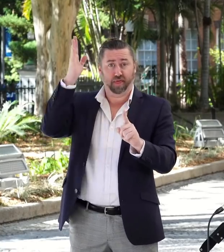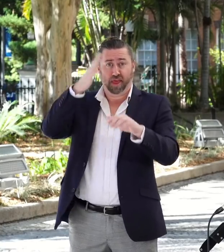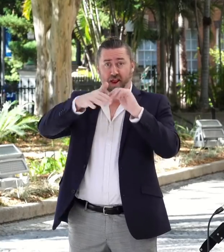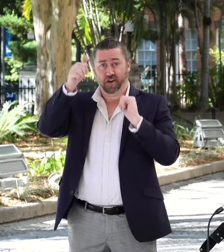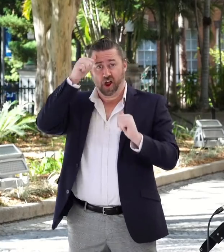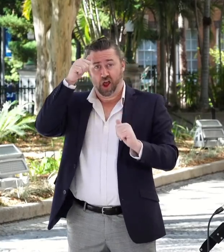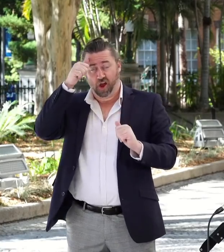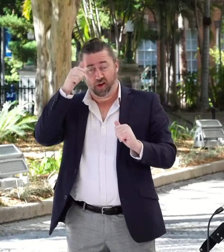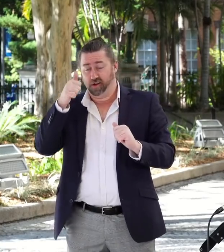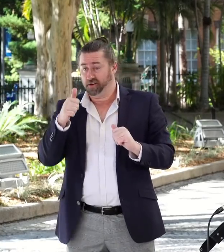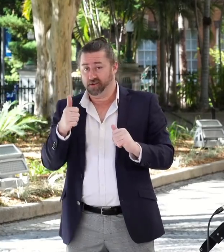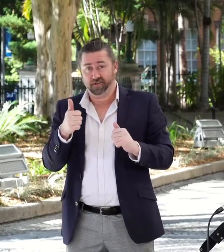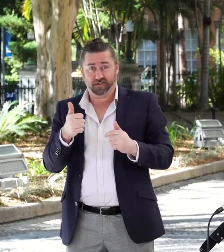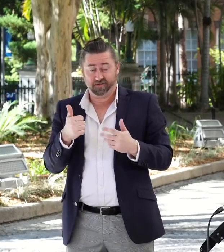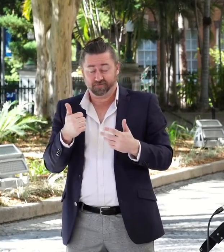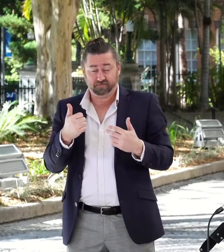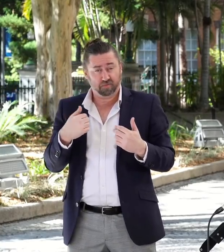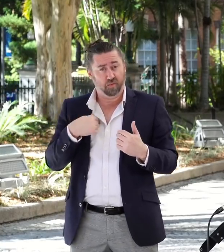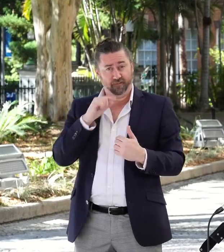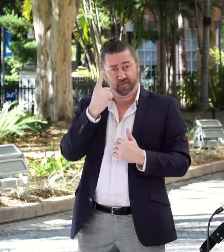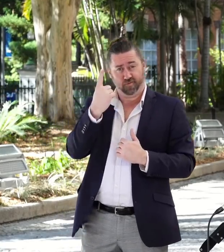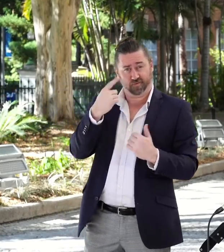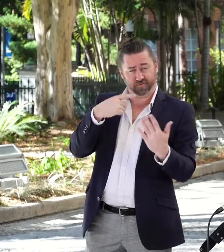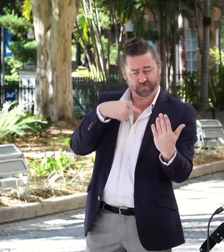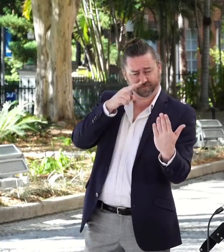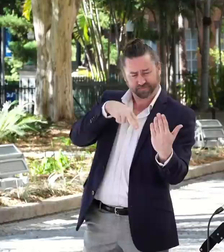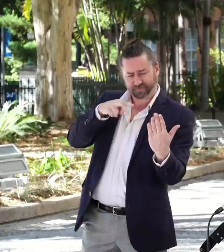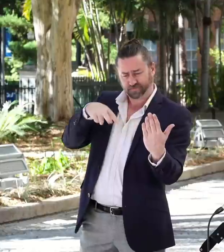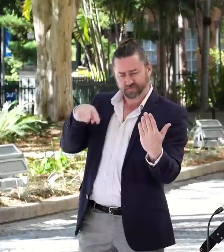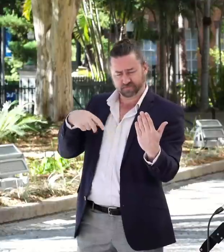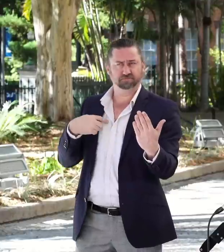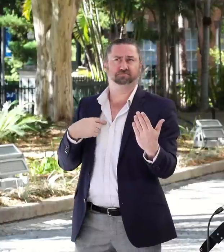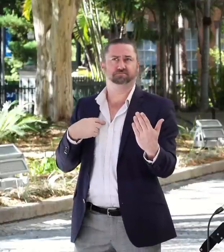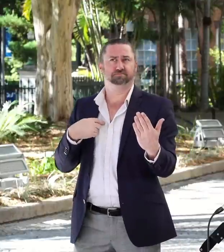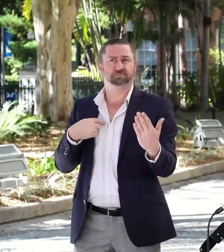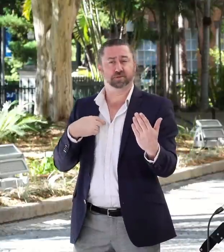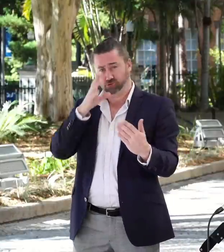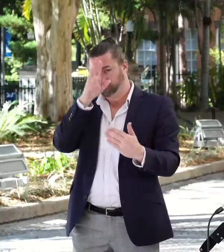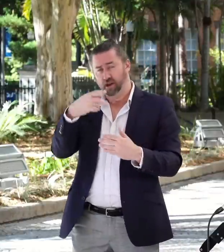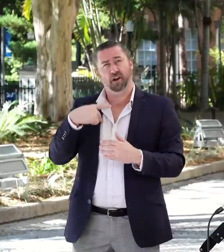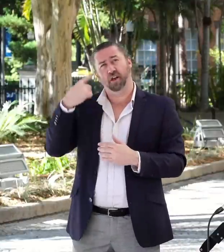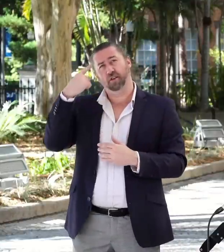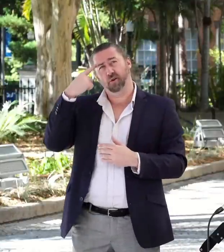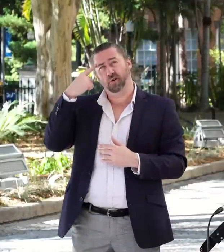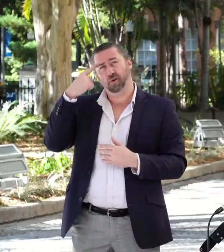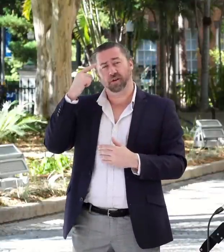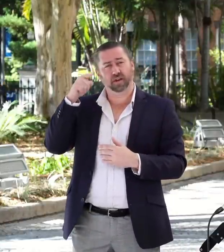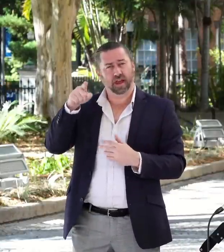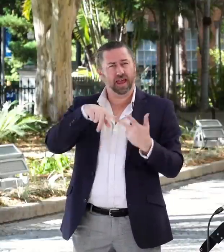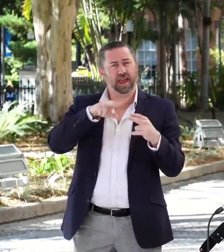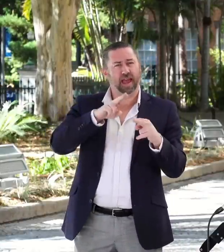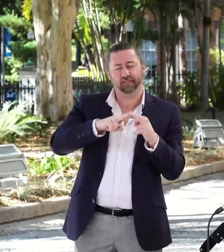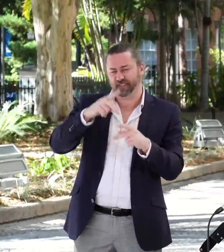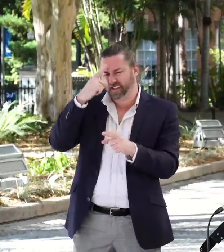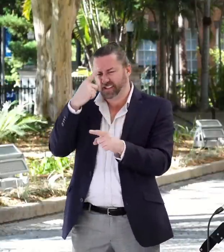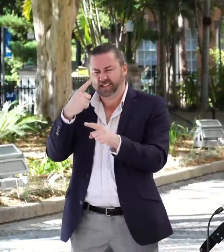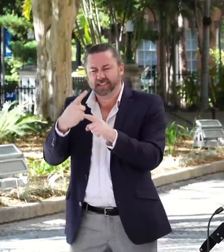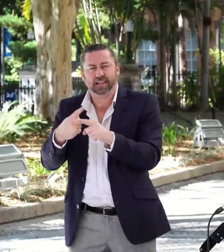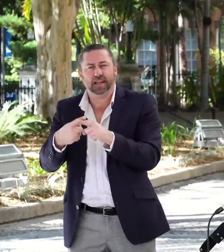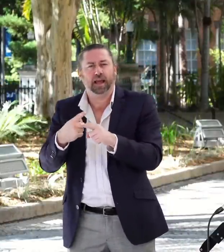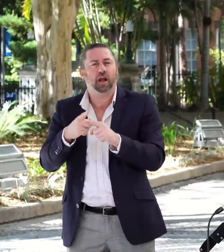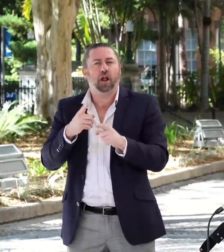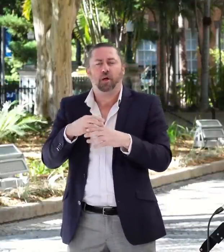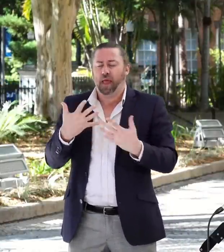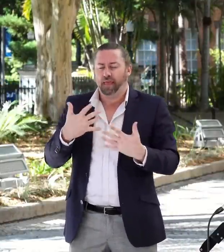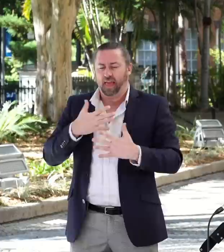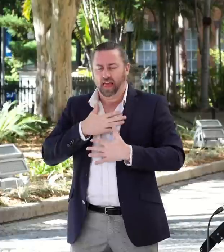illness. I mean, my thinking when I was first given these results was that we know if you have a separate illness, a separate respiratory